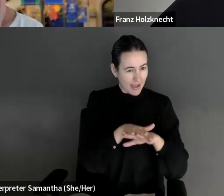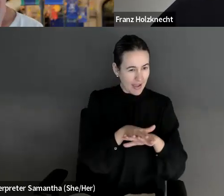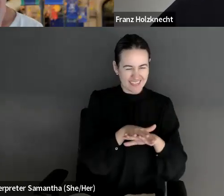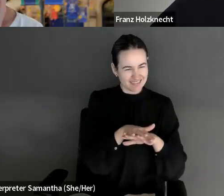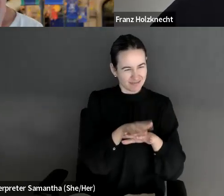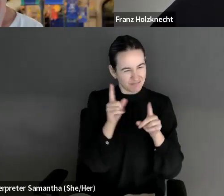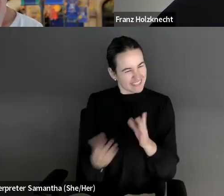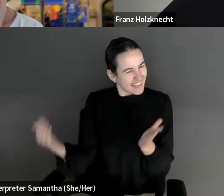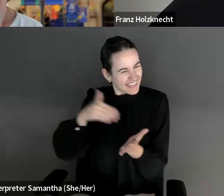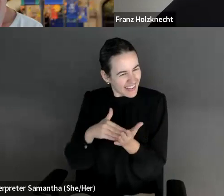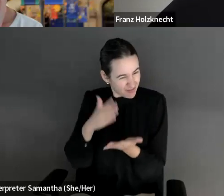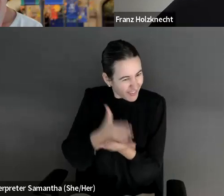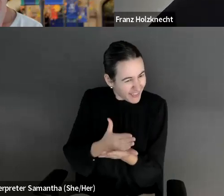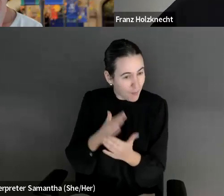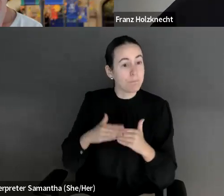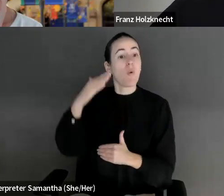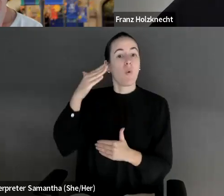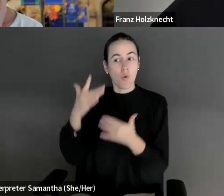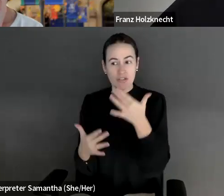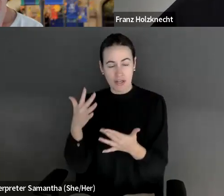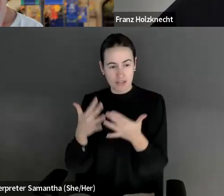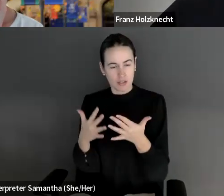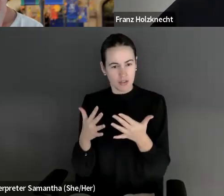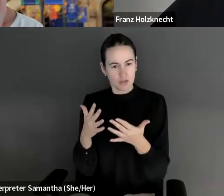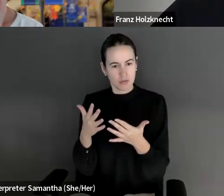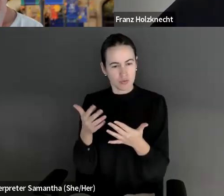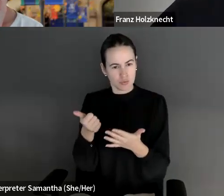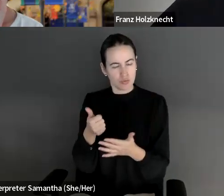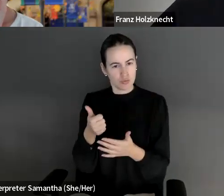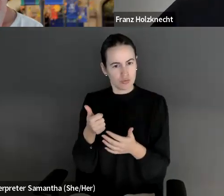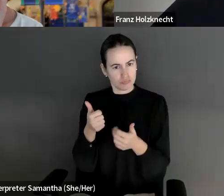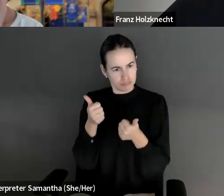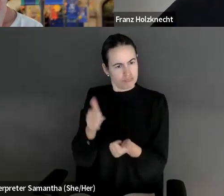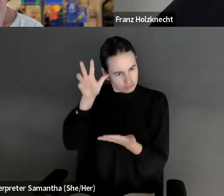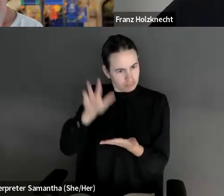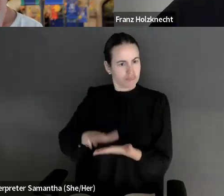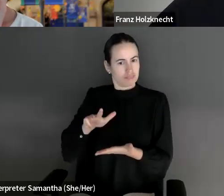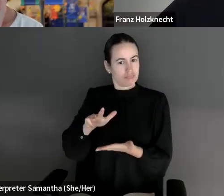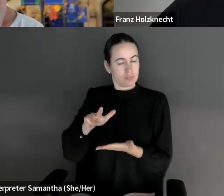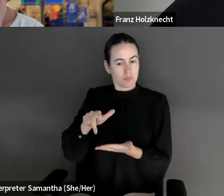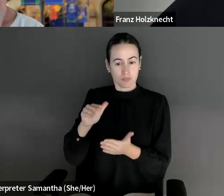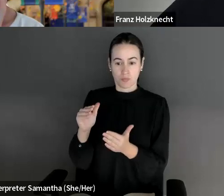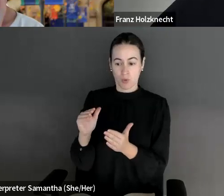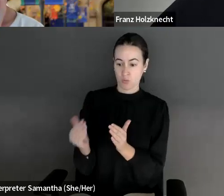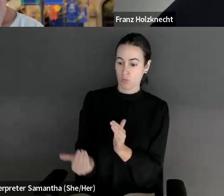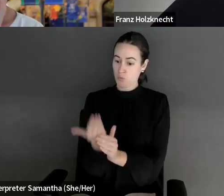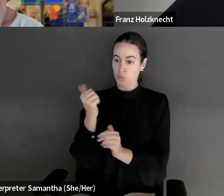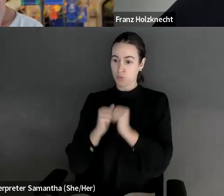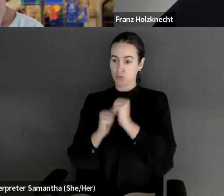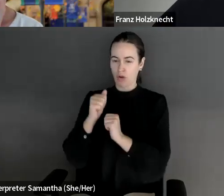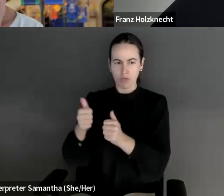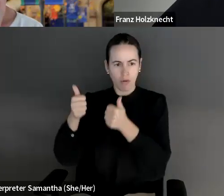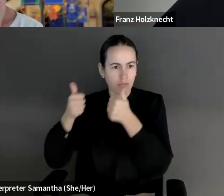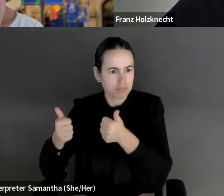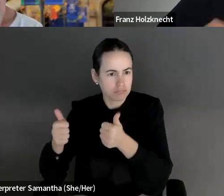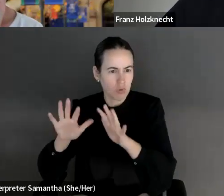collect more data to confirm whether the new scale structure is actually working better? Probably,